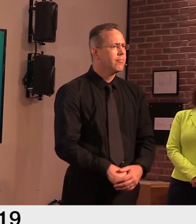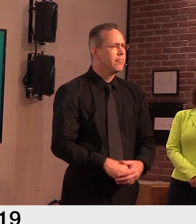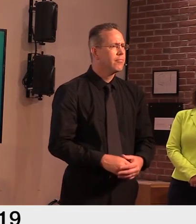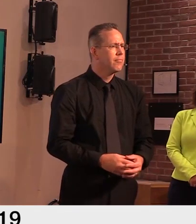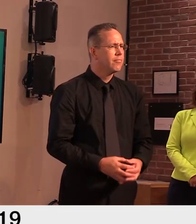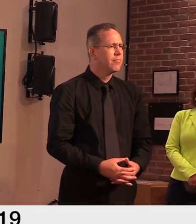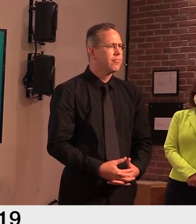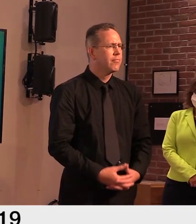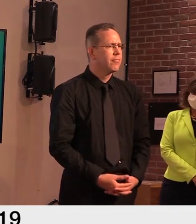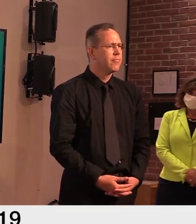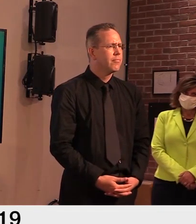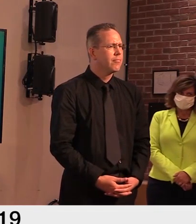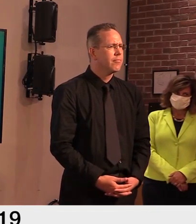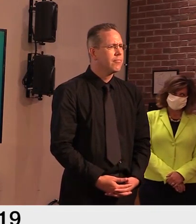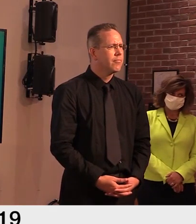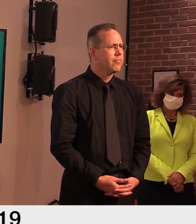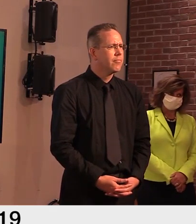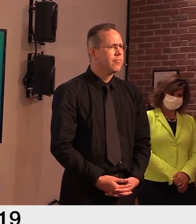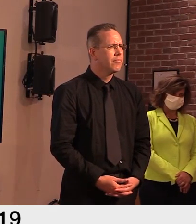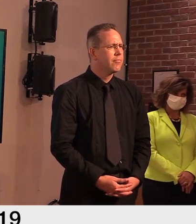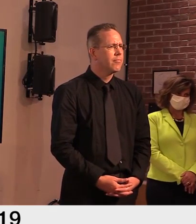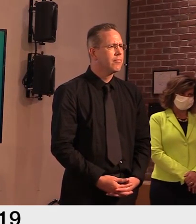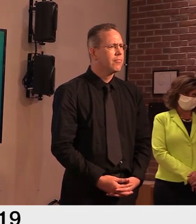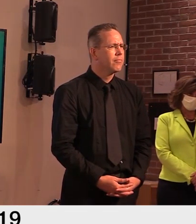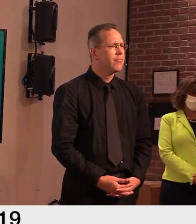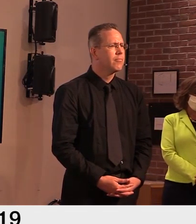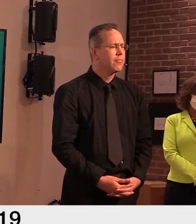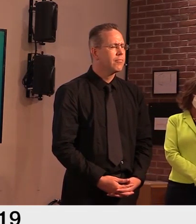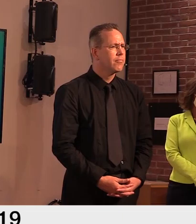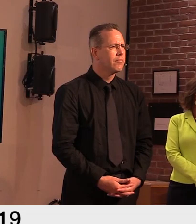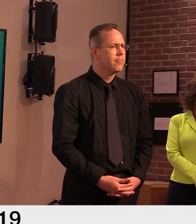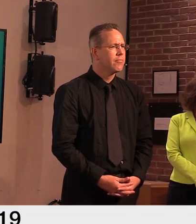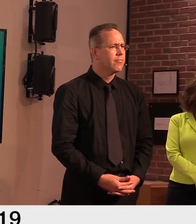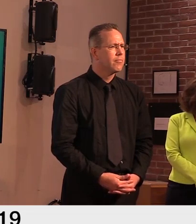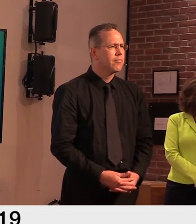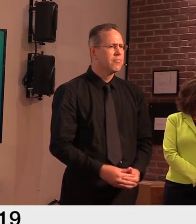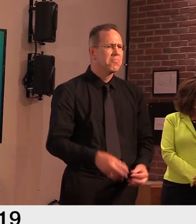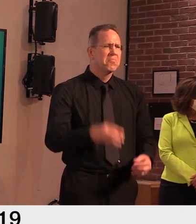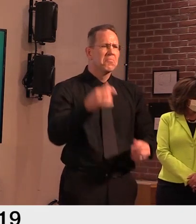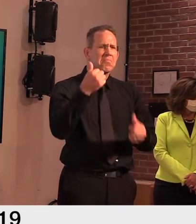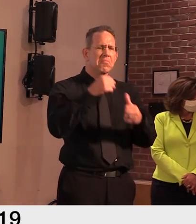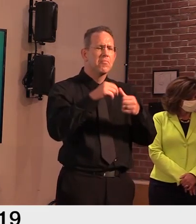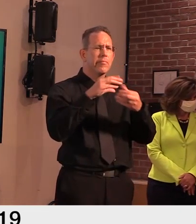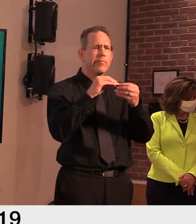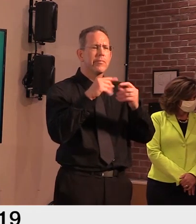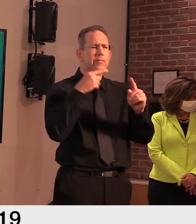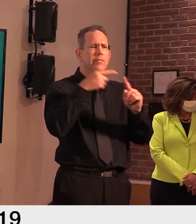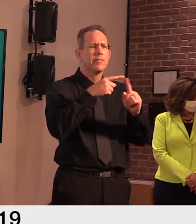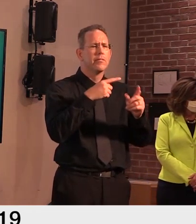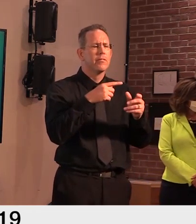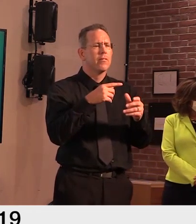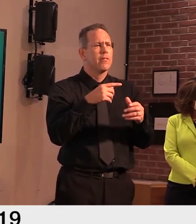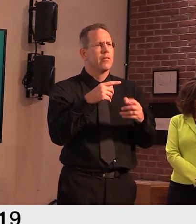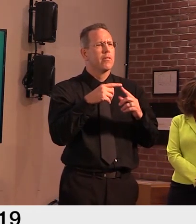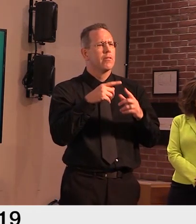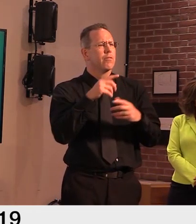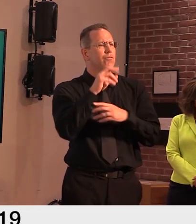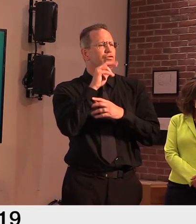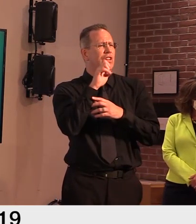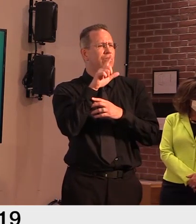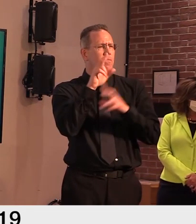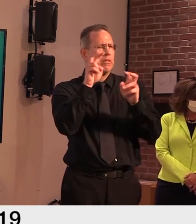which were, as he called it, hippies and colored people, was through this war on